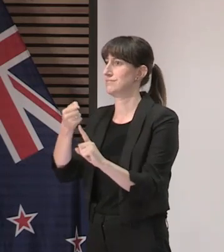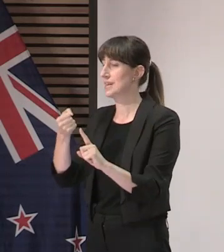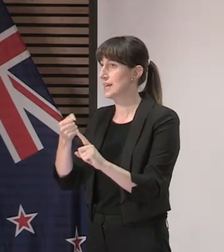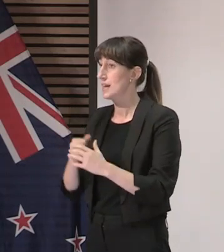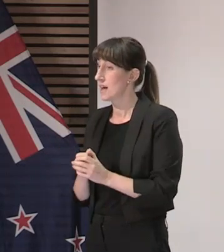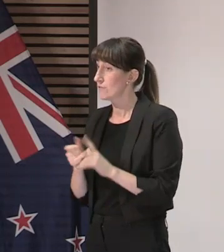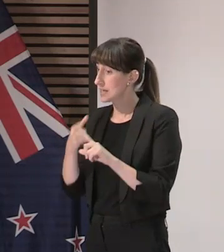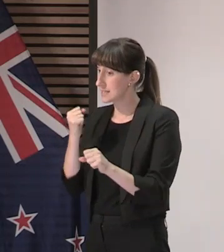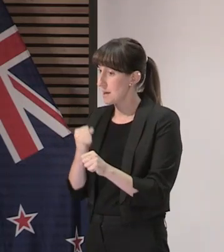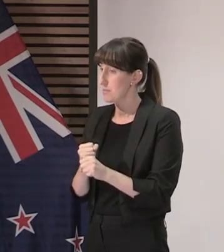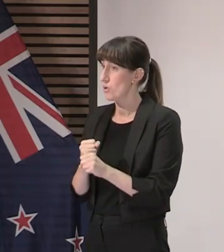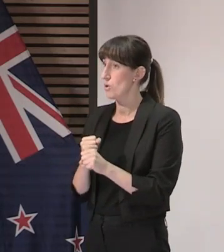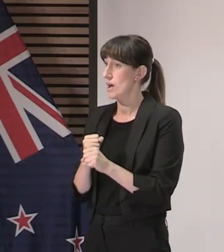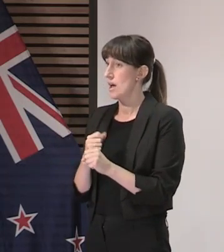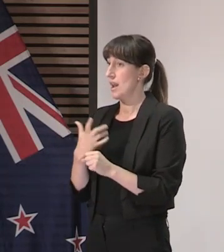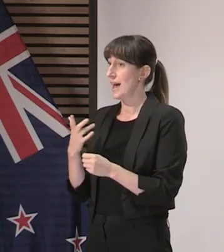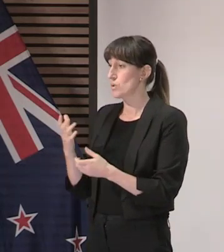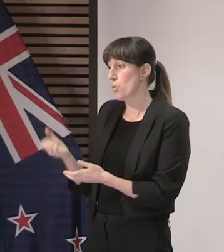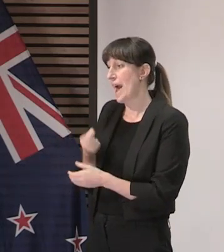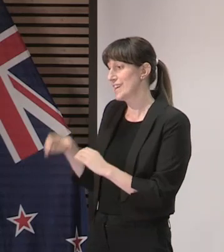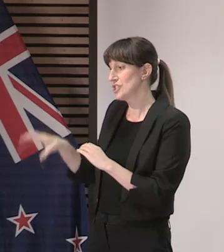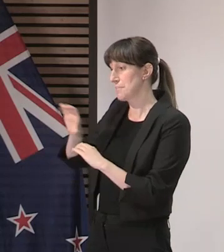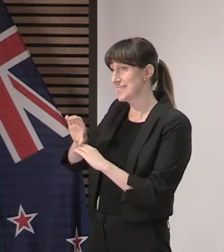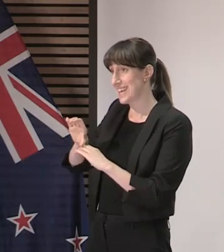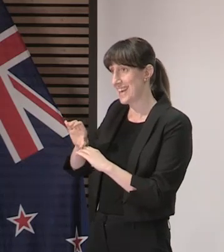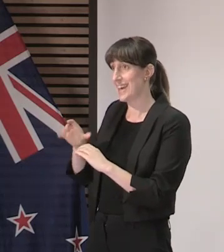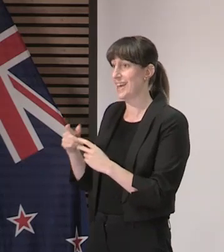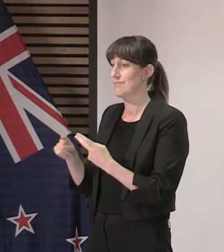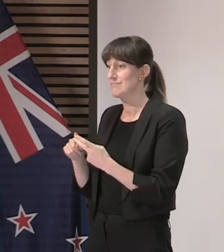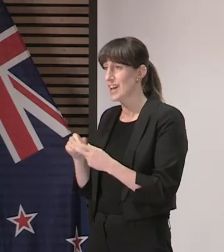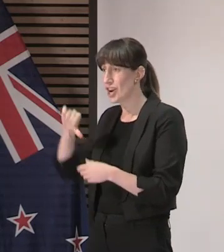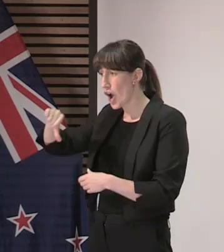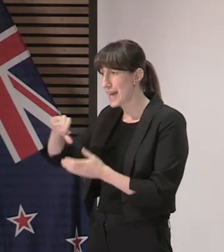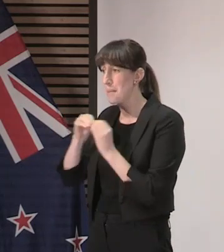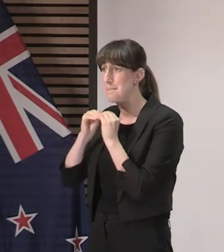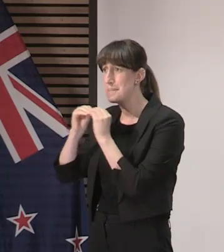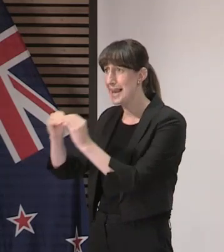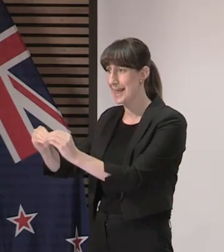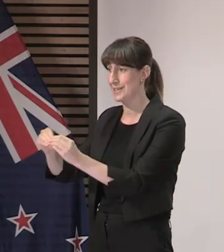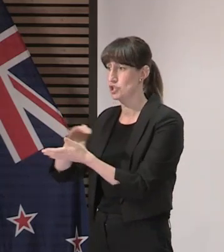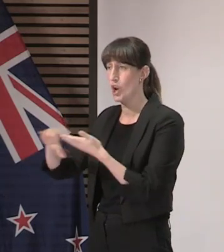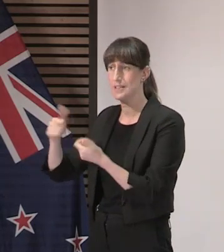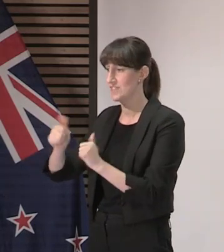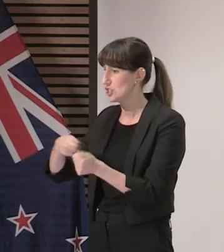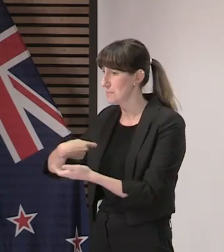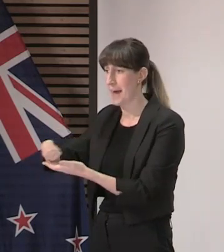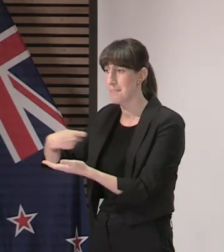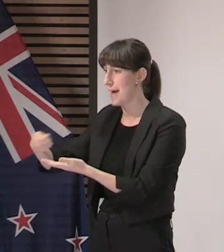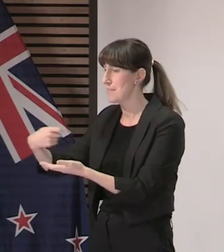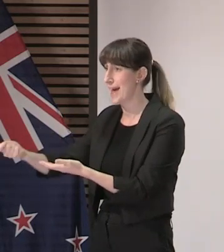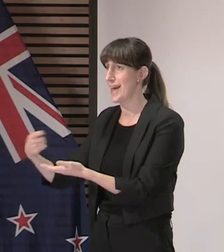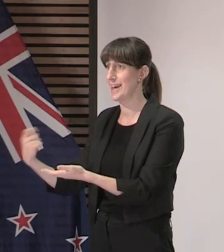billion economic package, including the wage subsidy, which has paid out over $9 billion to 1.5 million New Zealanders,